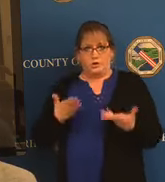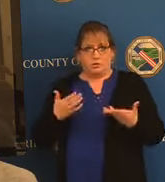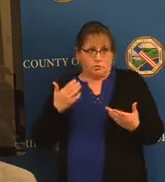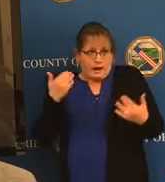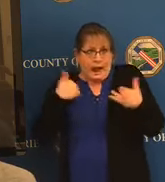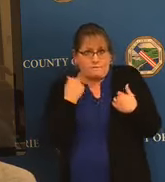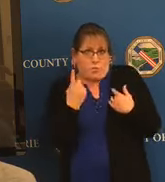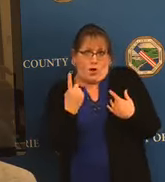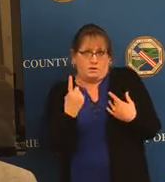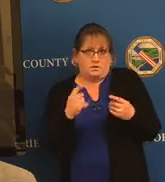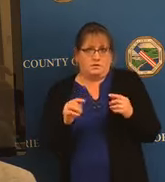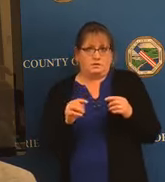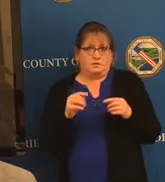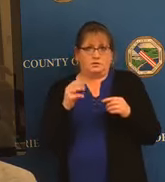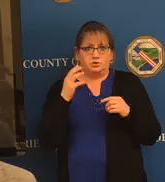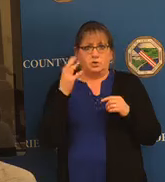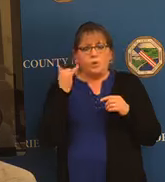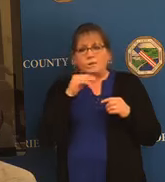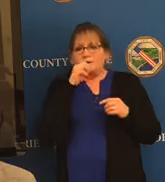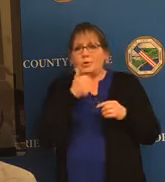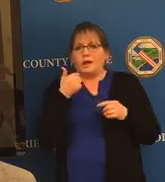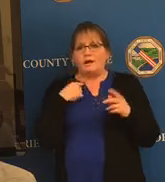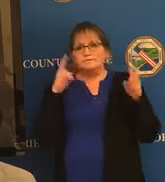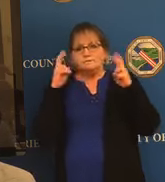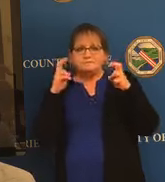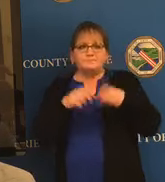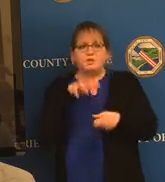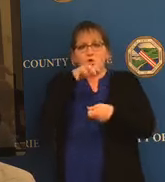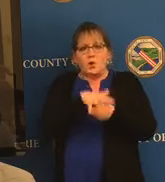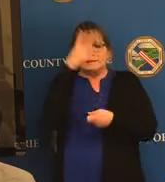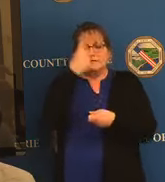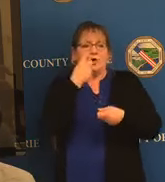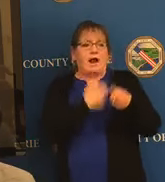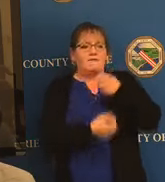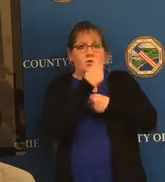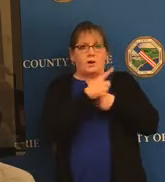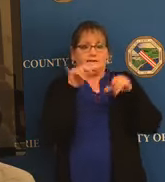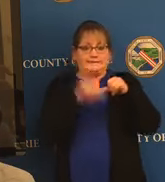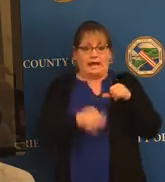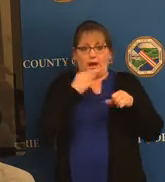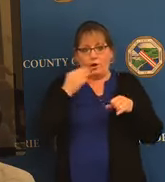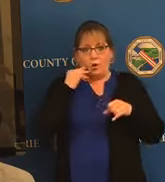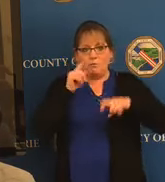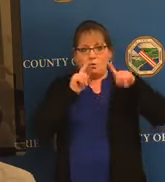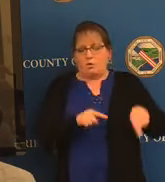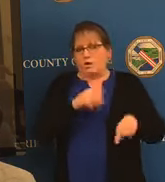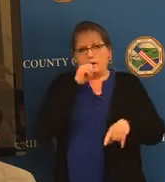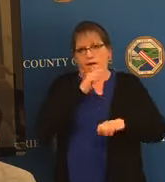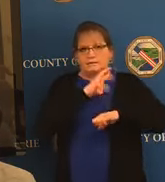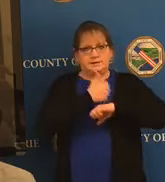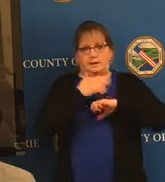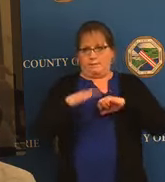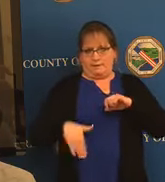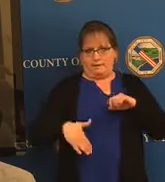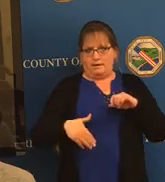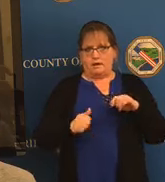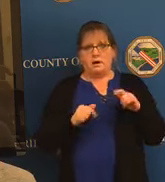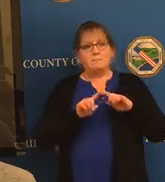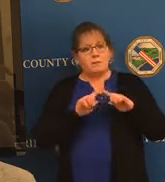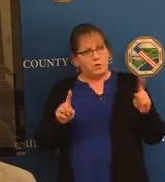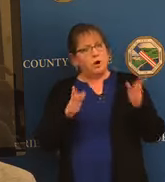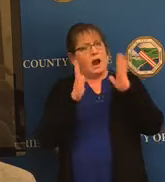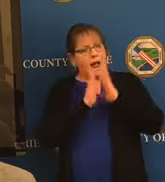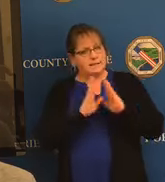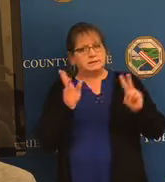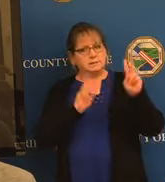why we don't have a quarantine per se for everyone, a stay-at-home order that is not in place. We are asking people to